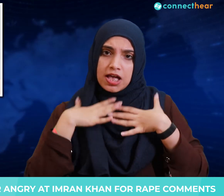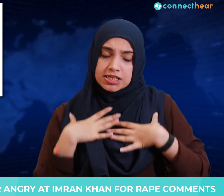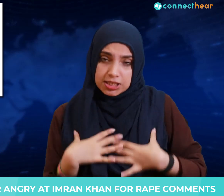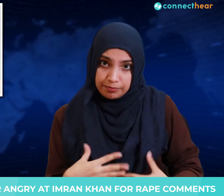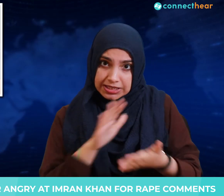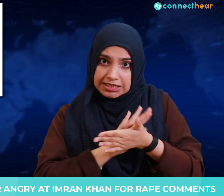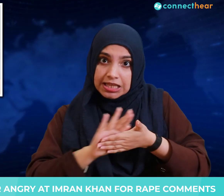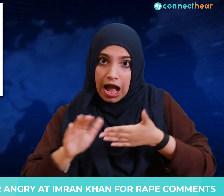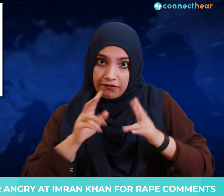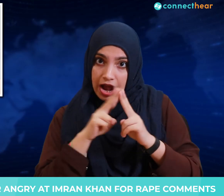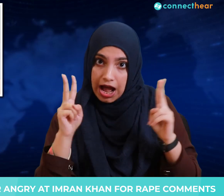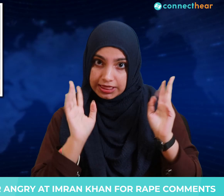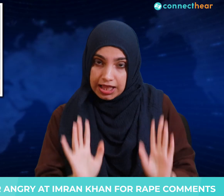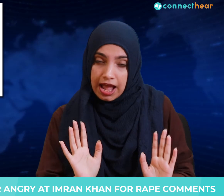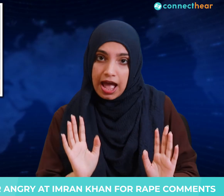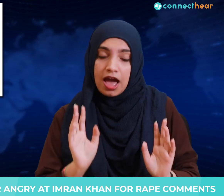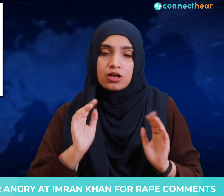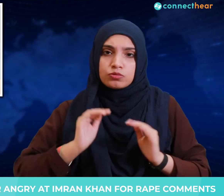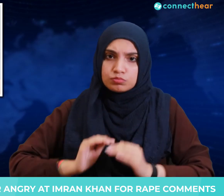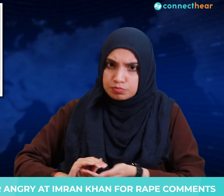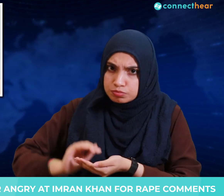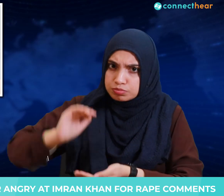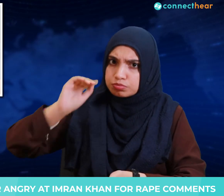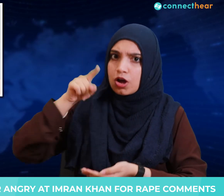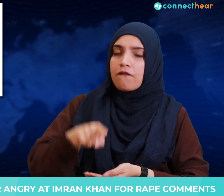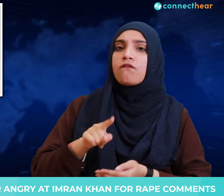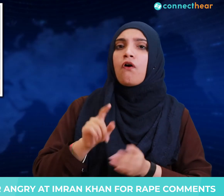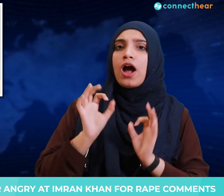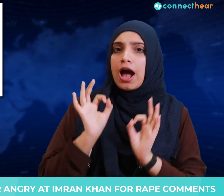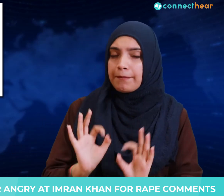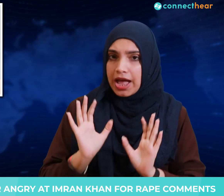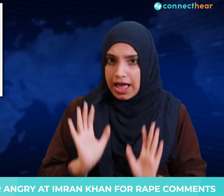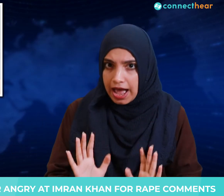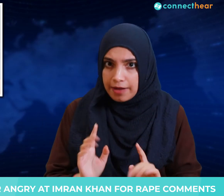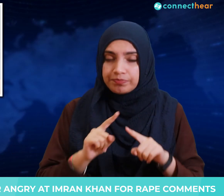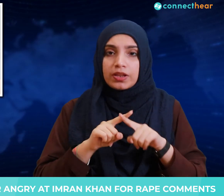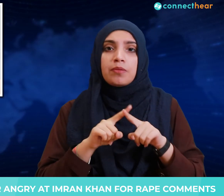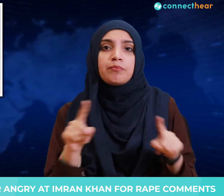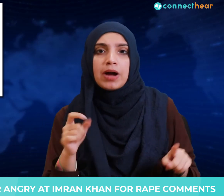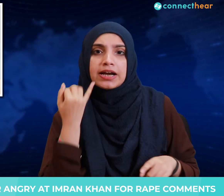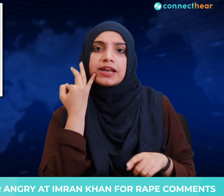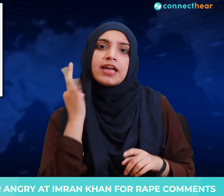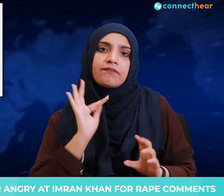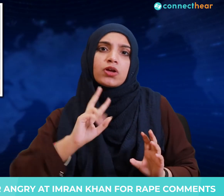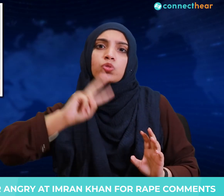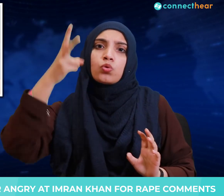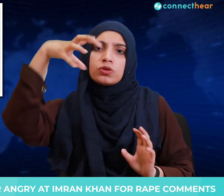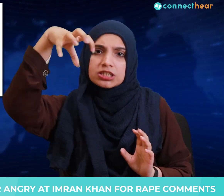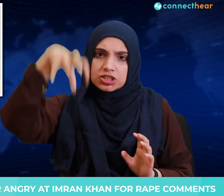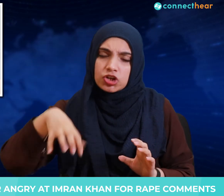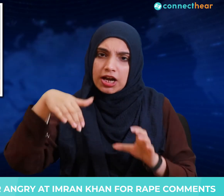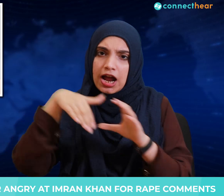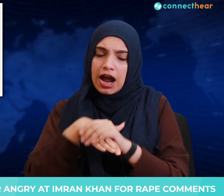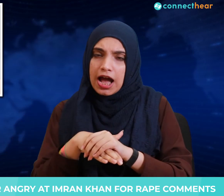on them. Growing up in a society like yours, maybe it won't impact you. This is cultural